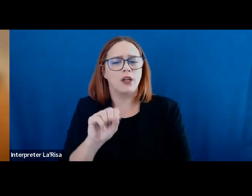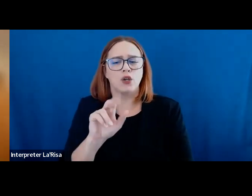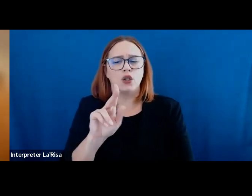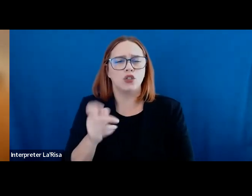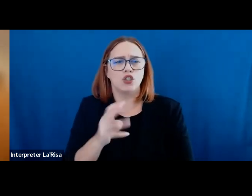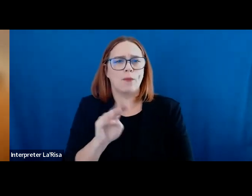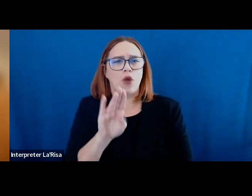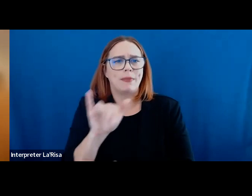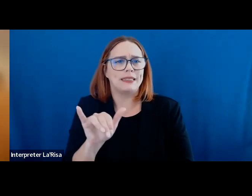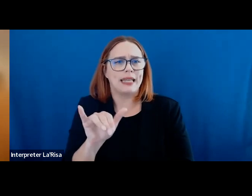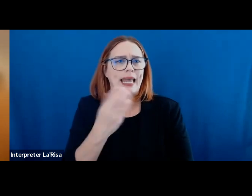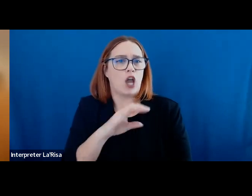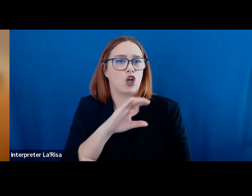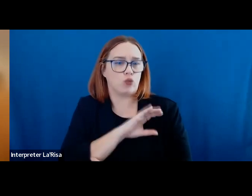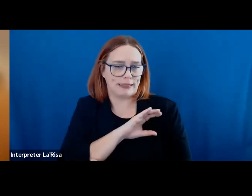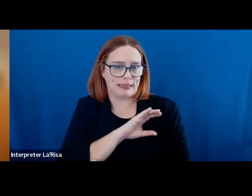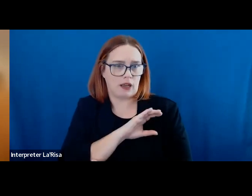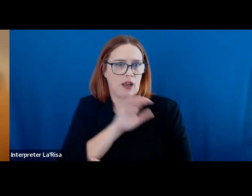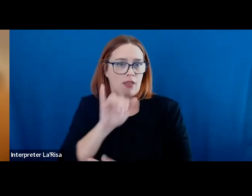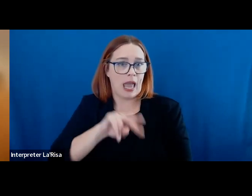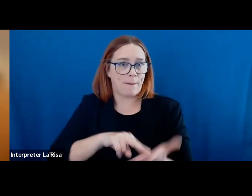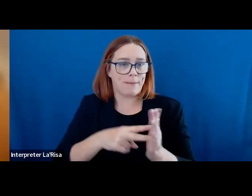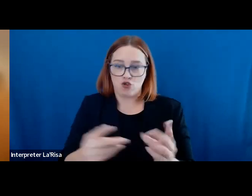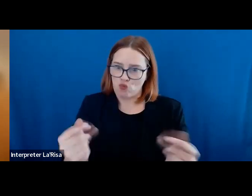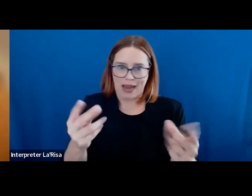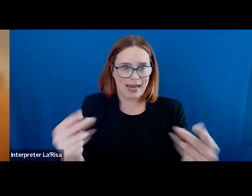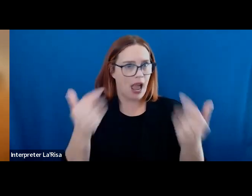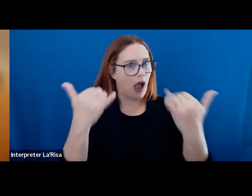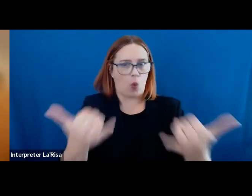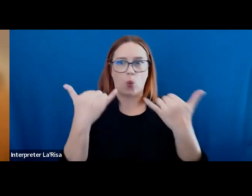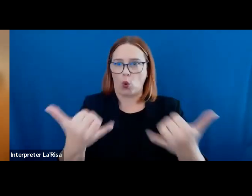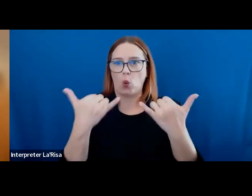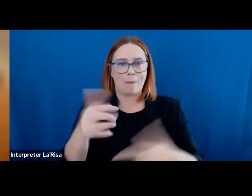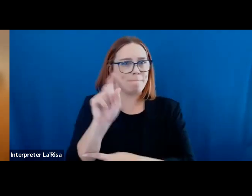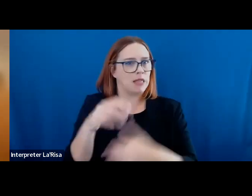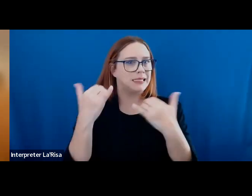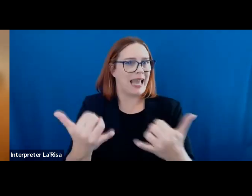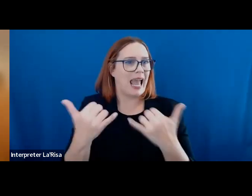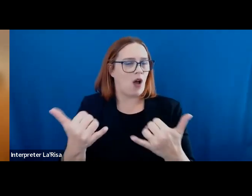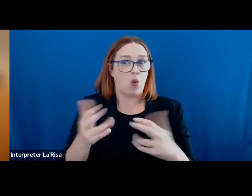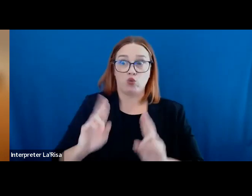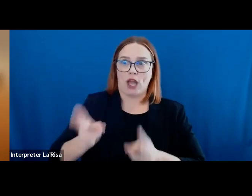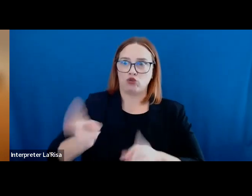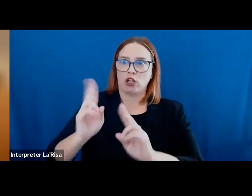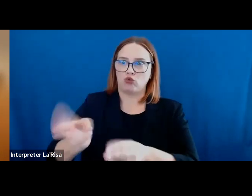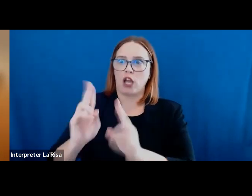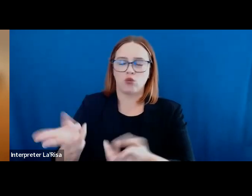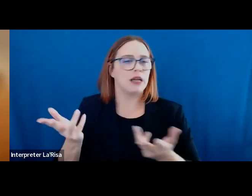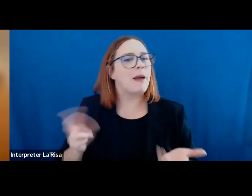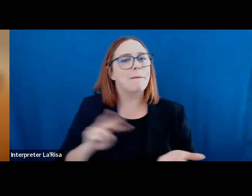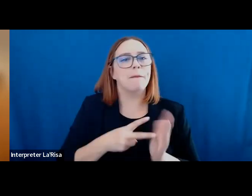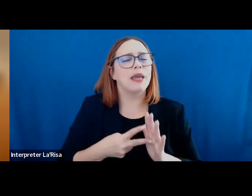right away. And when we do things like that in a rush, then we don't have time to think about inclusion. We don't have time to think about